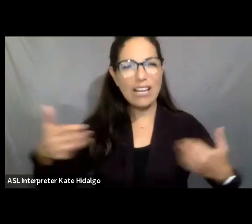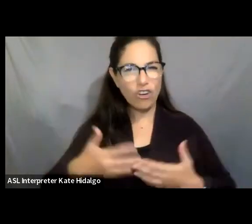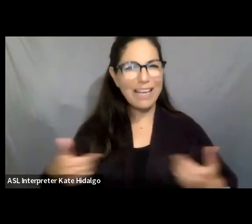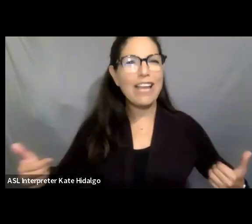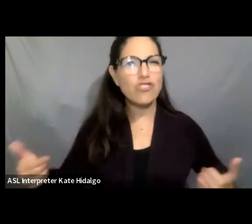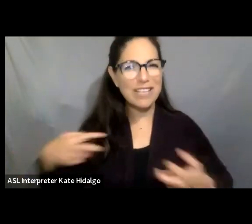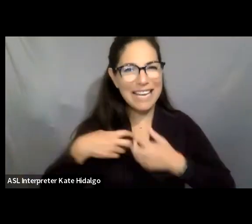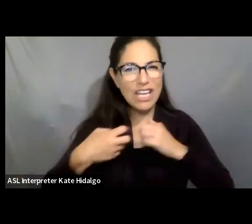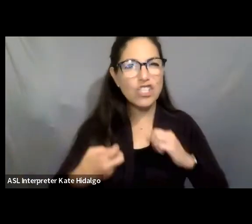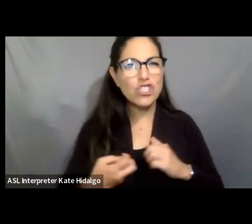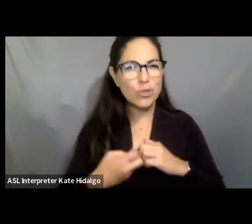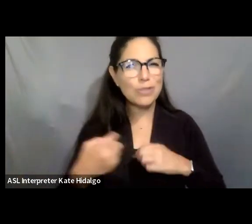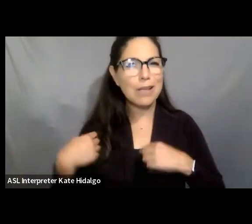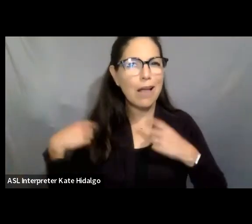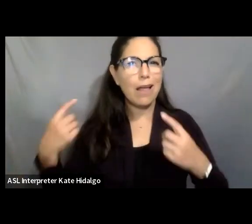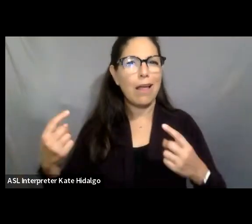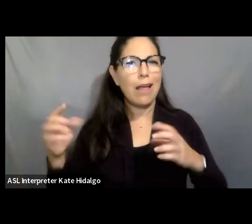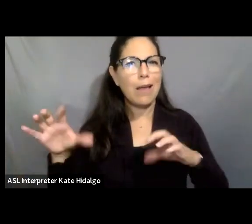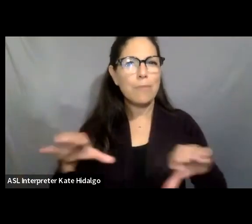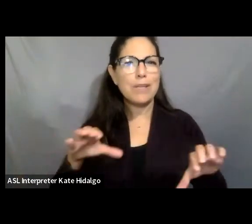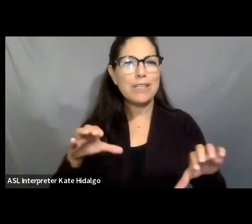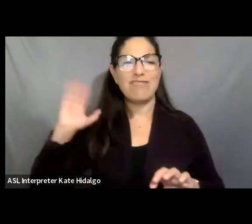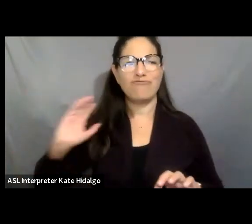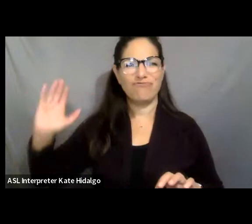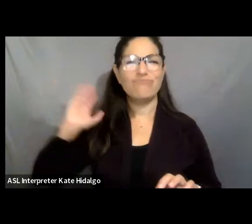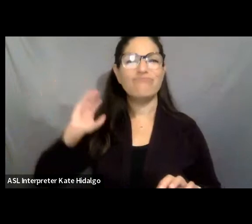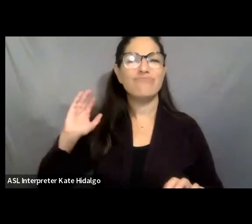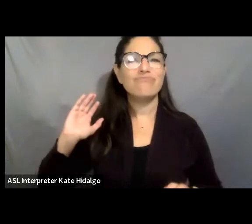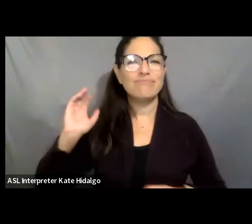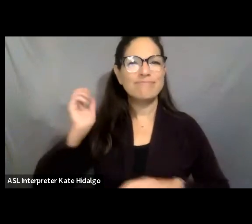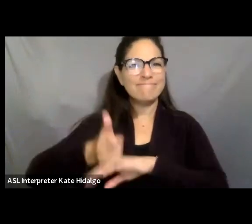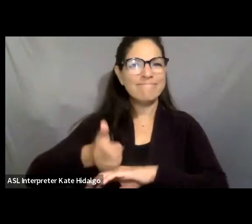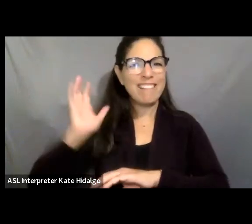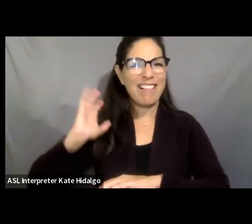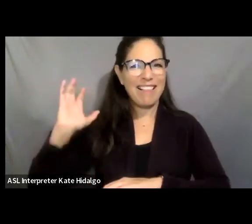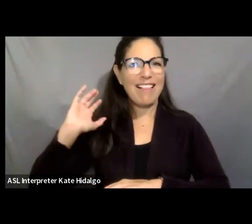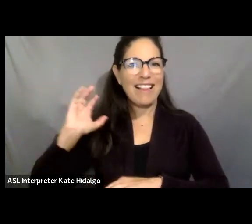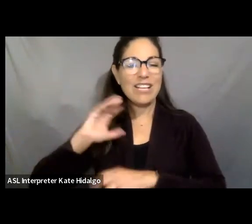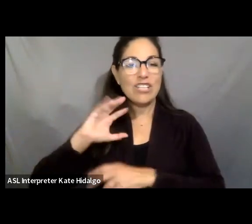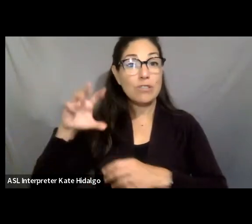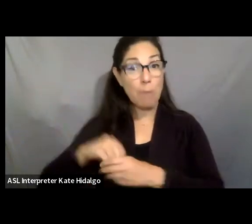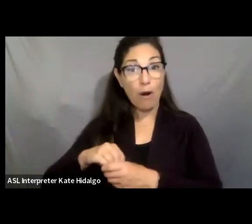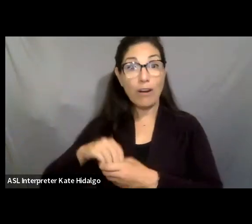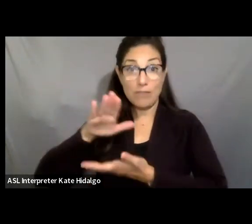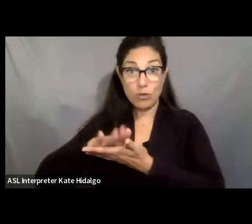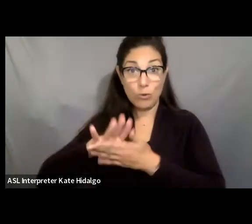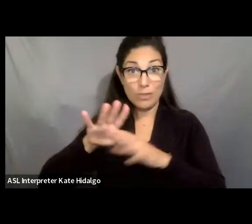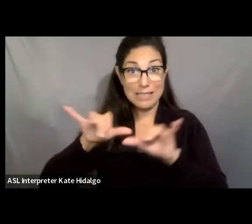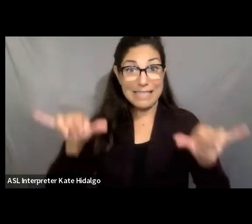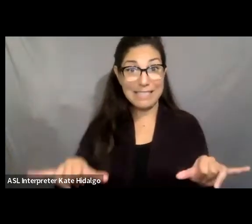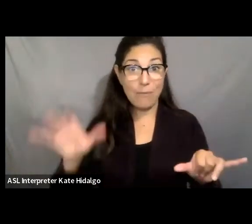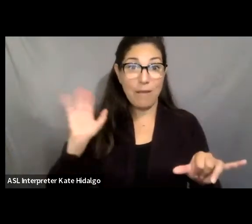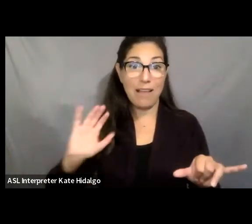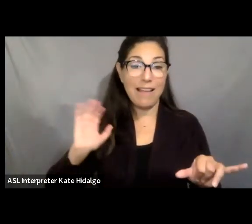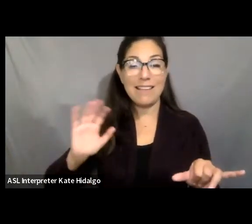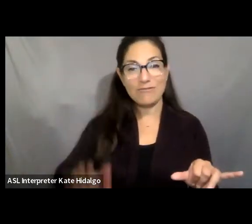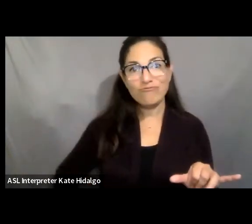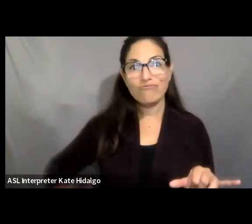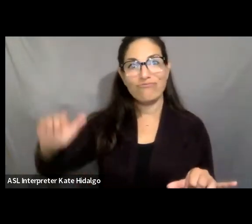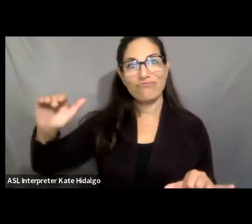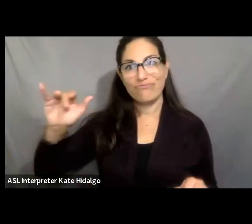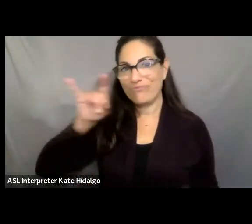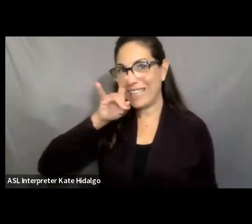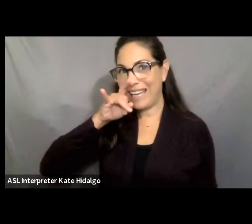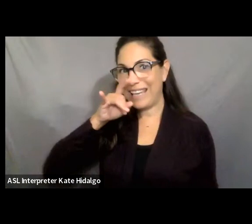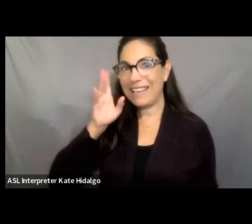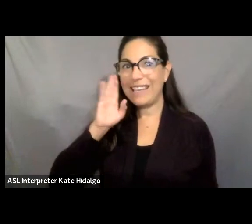had been done a while ago. And she was part of those school systems when she was a kid. So